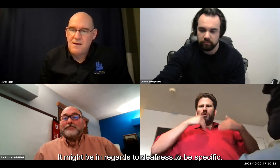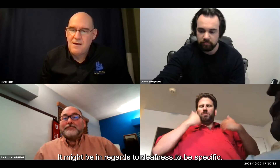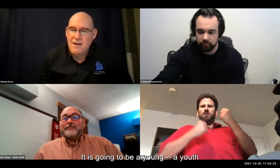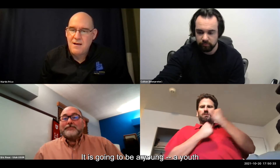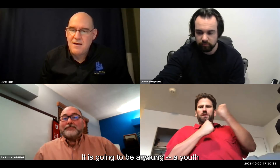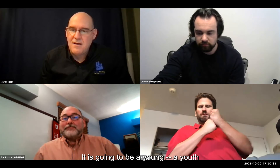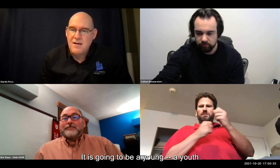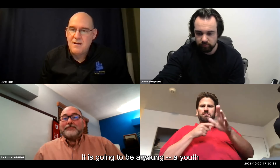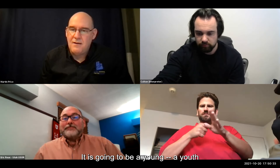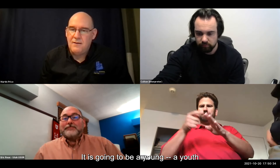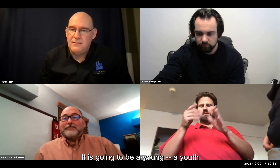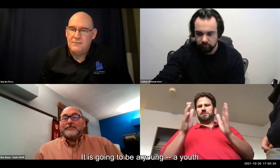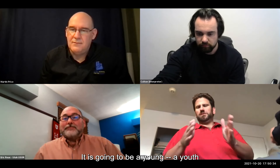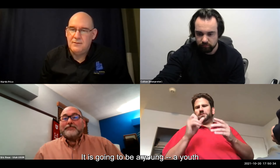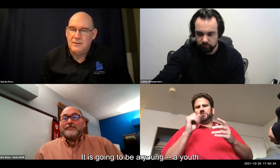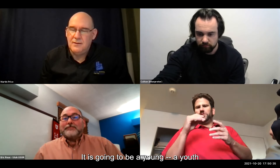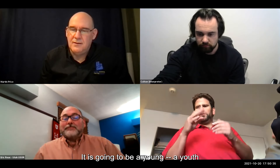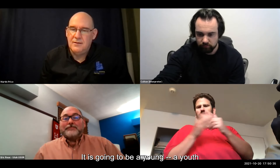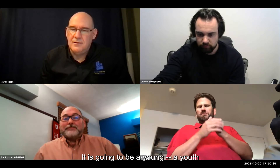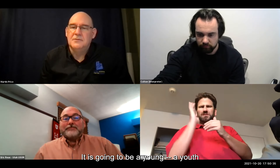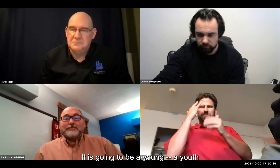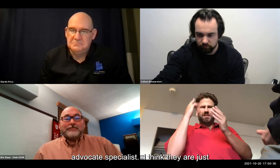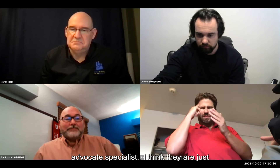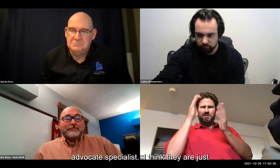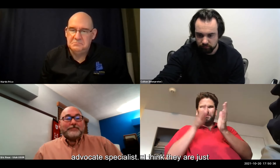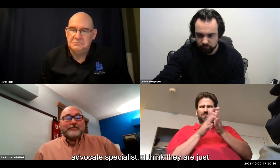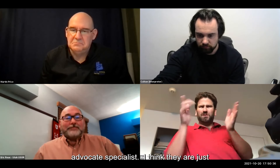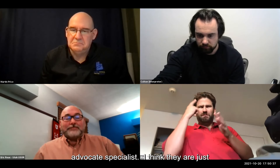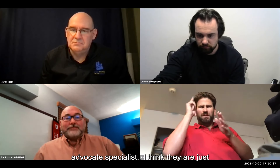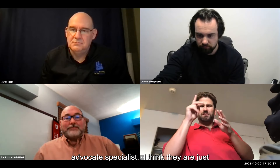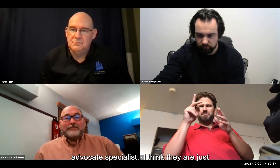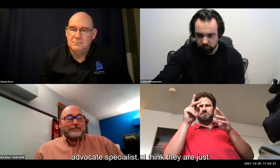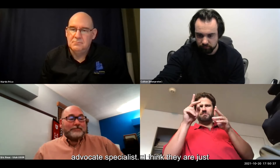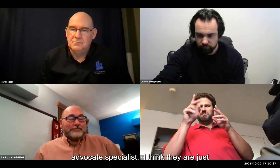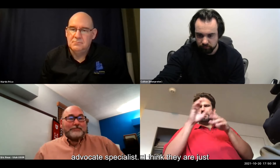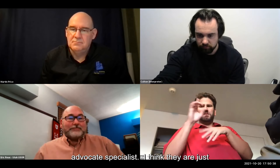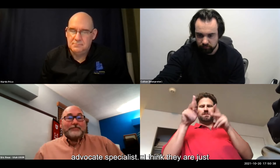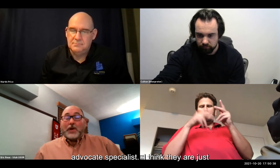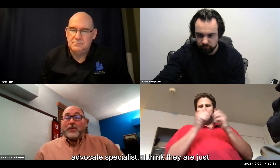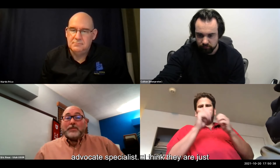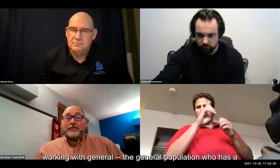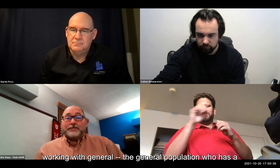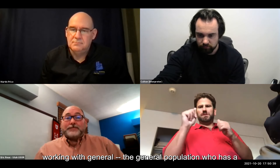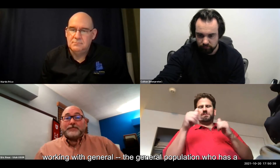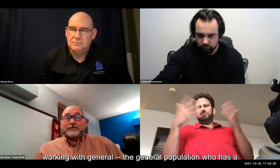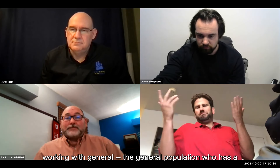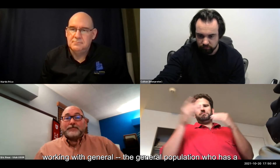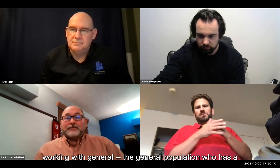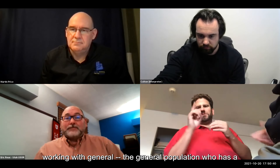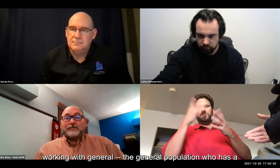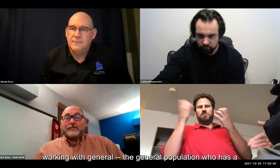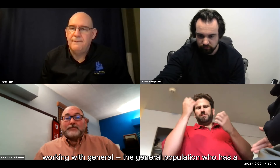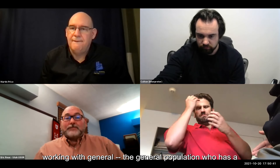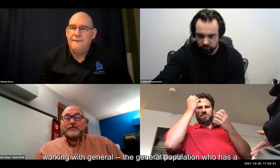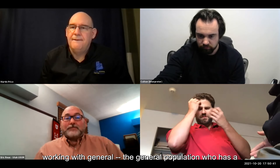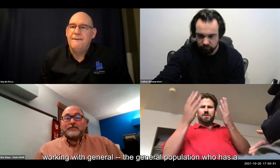be specific. It is going to be a youth advocate specialist. I think they are